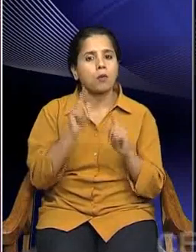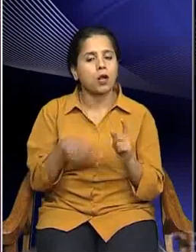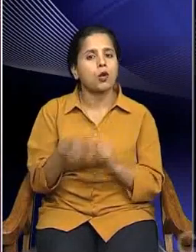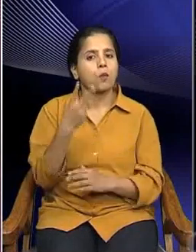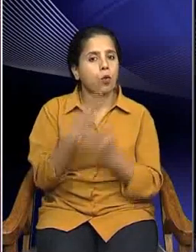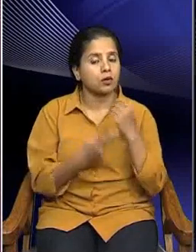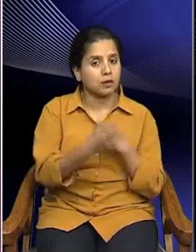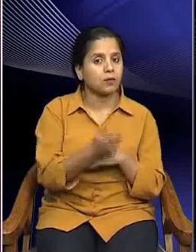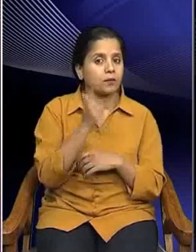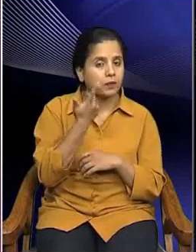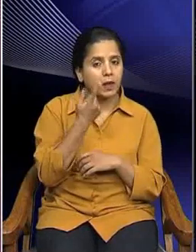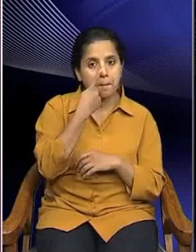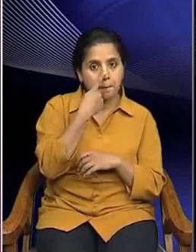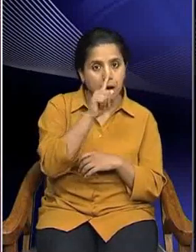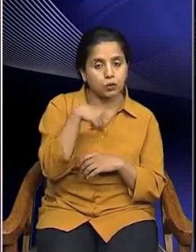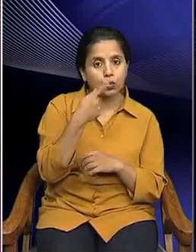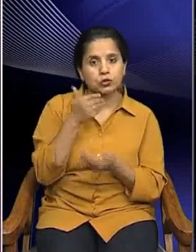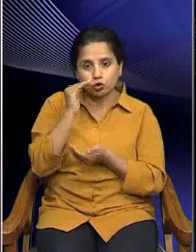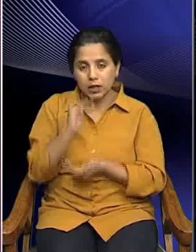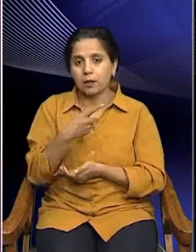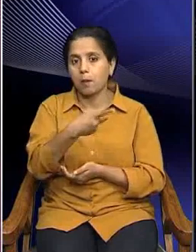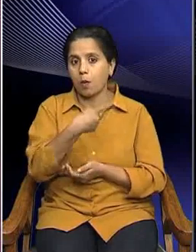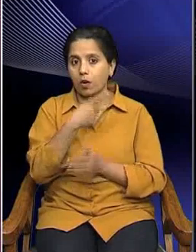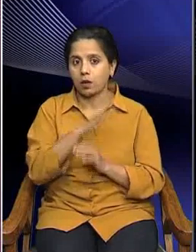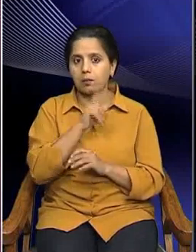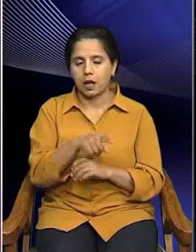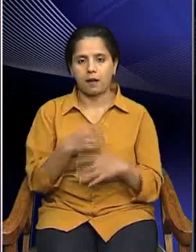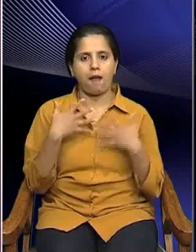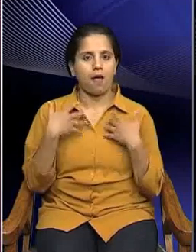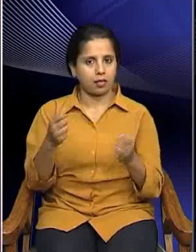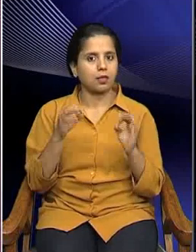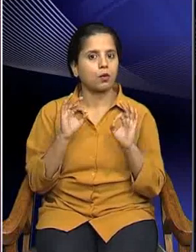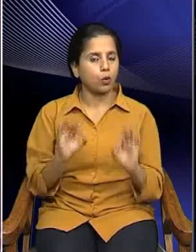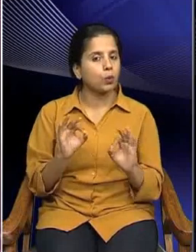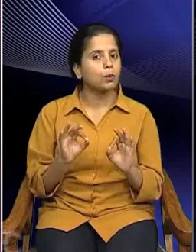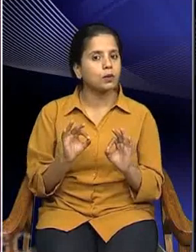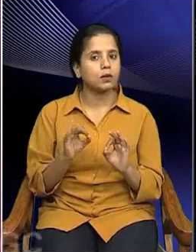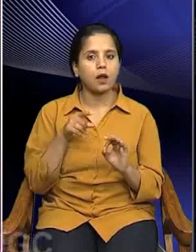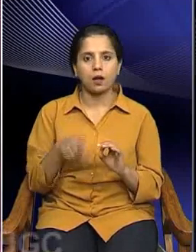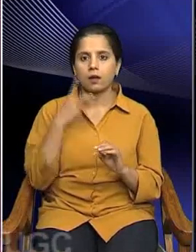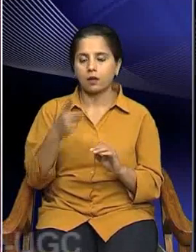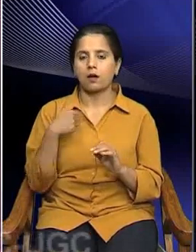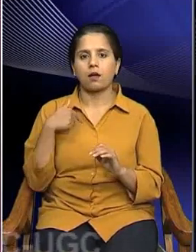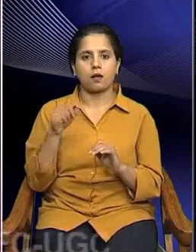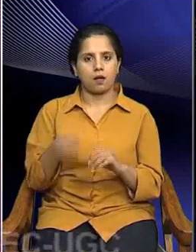young mothers and their children to remain healthy and grow